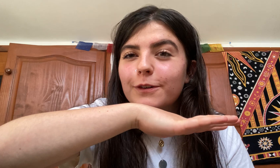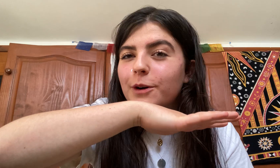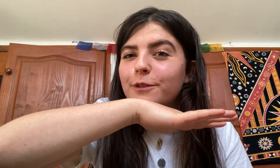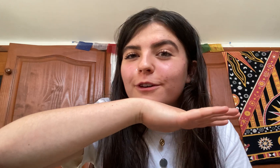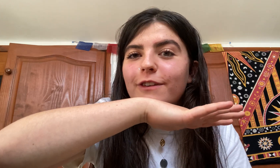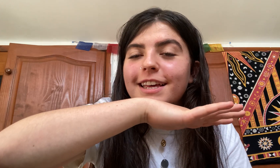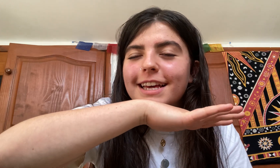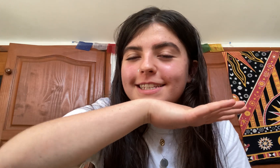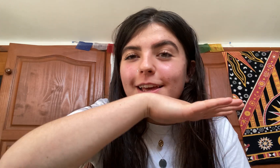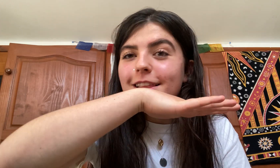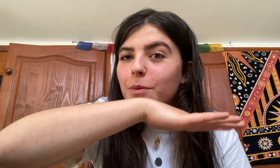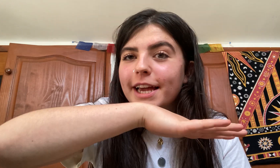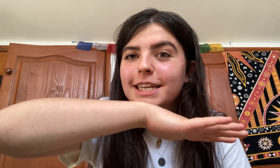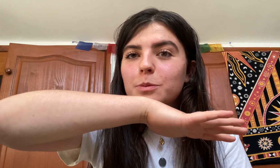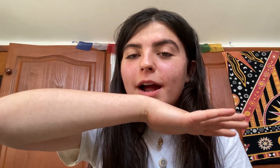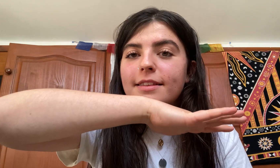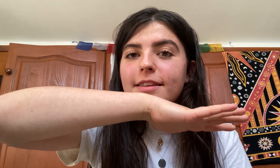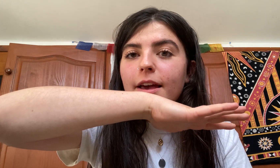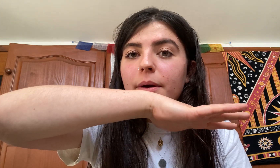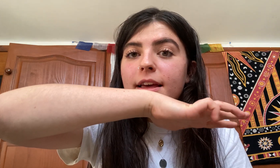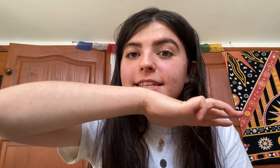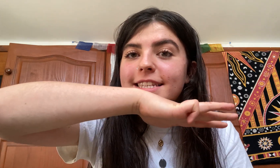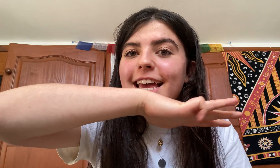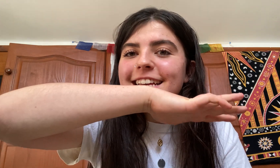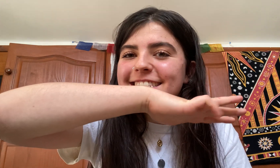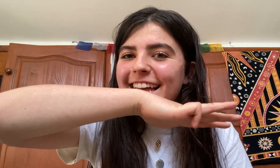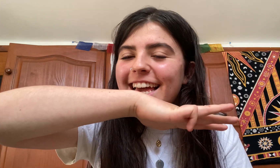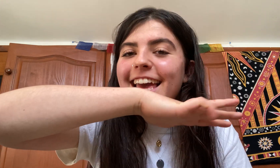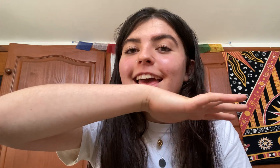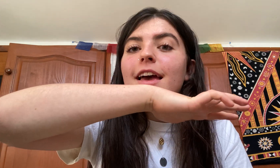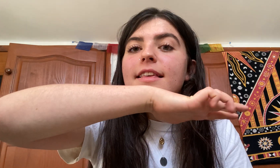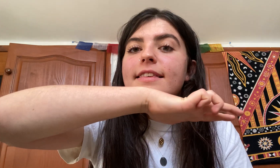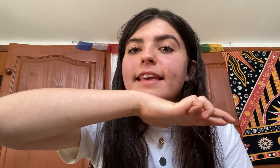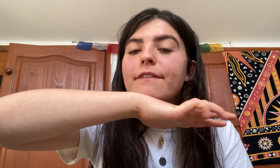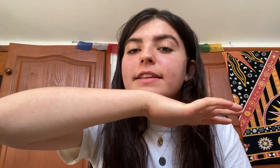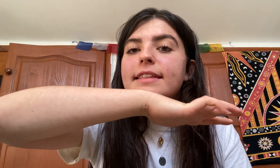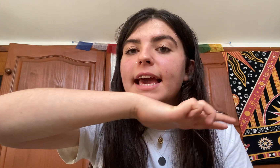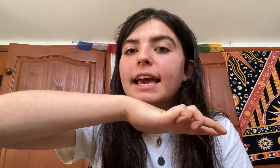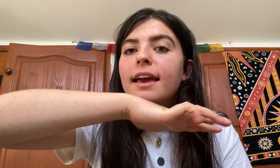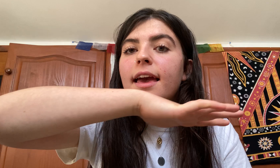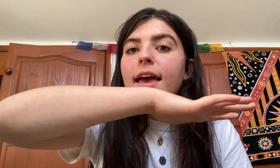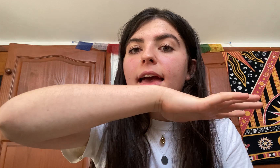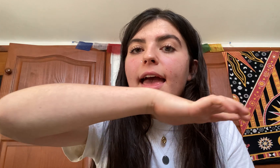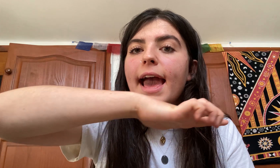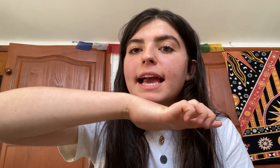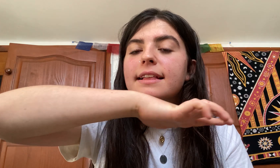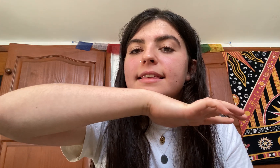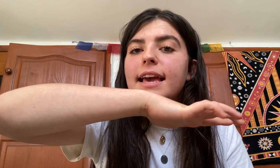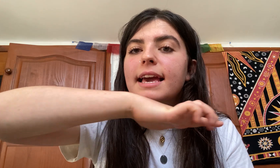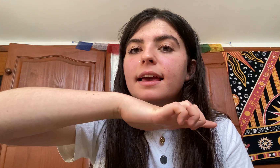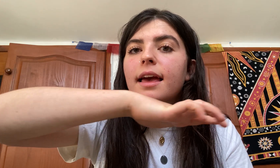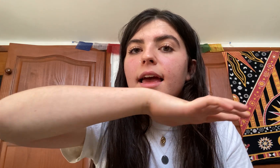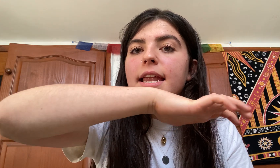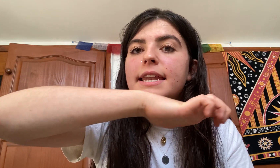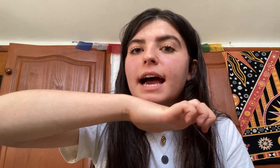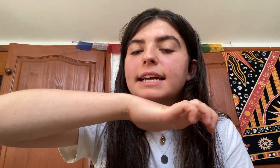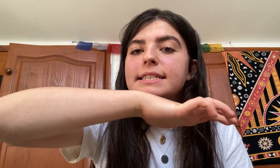difficult with your fingers. That's why you need to practice. So 60, 70, 80,